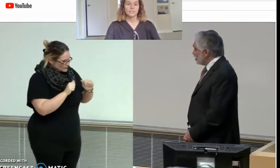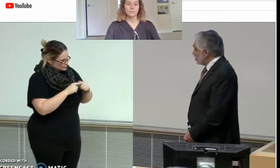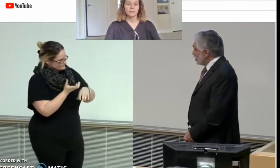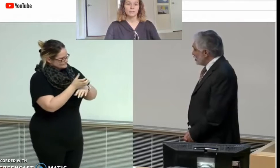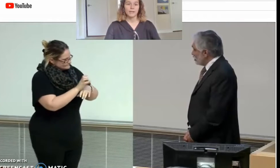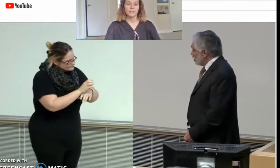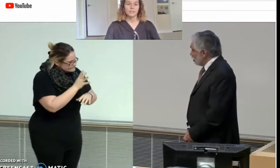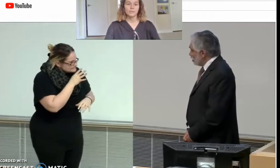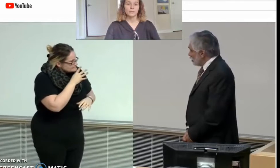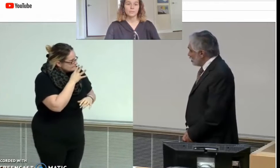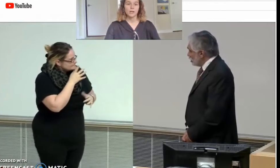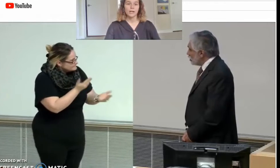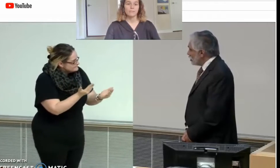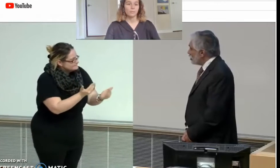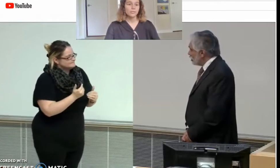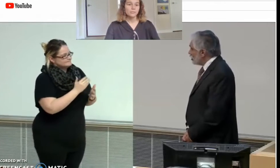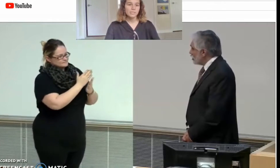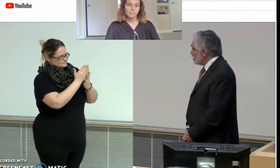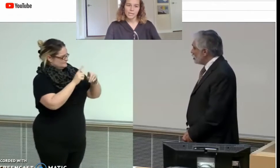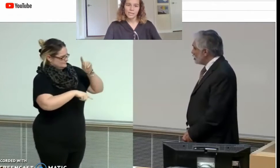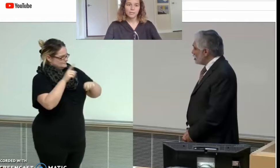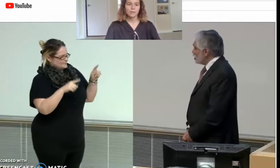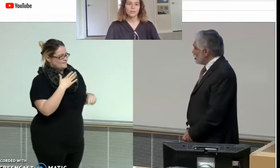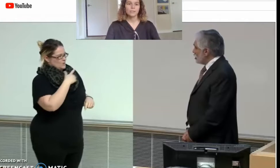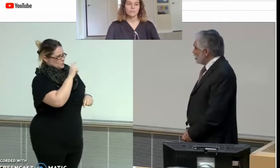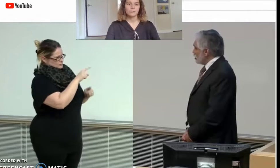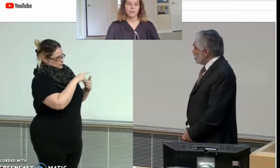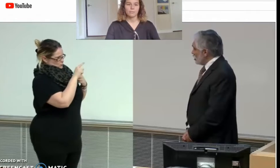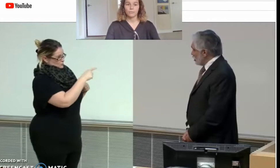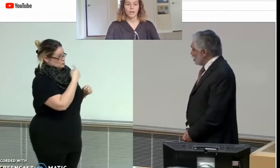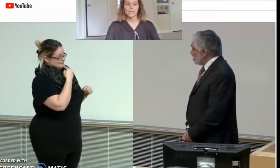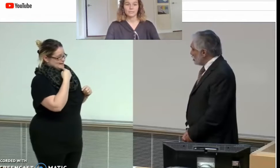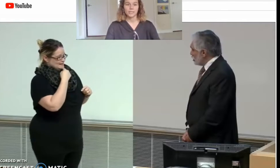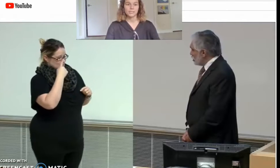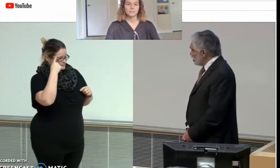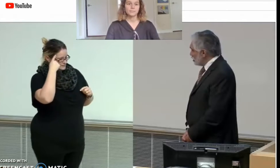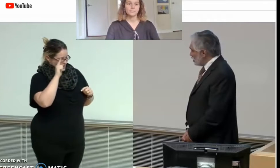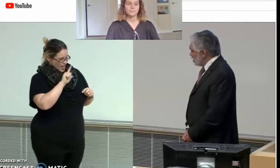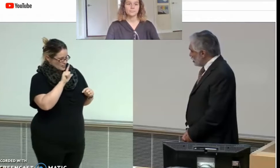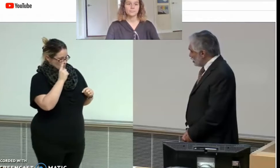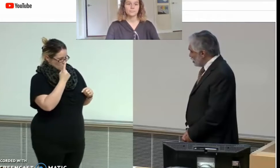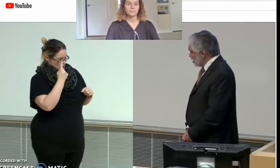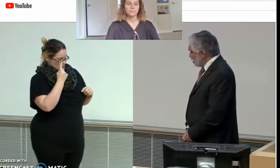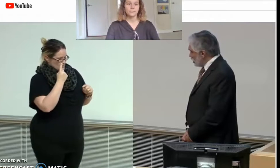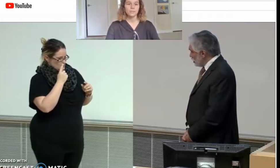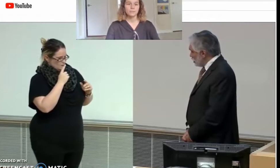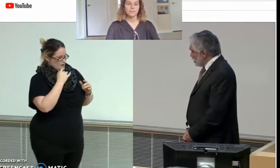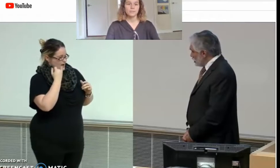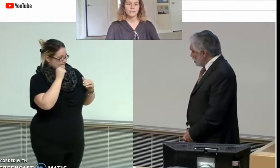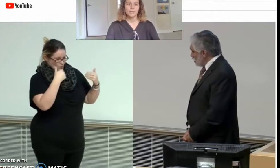kids who have parents who try and force them to speak, just a variety of things. When you said